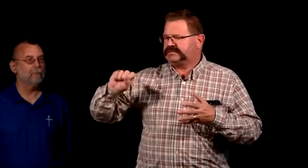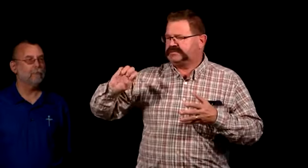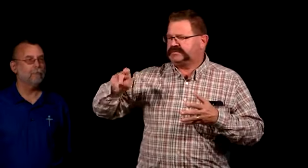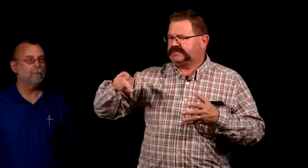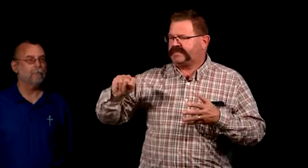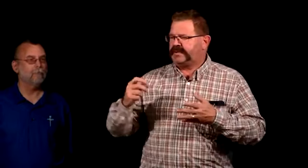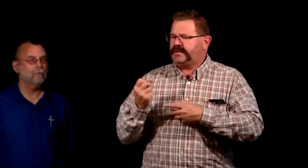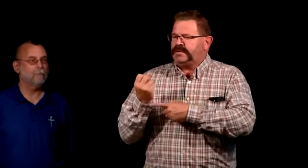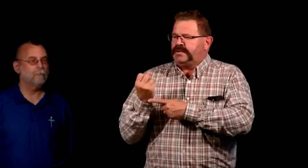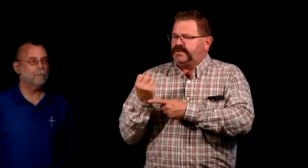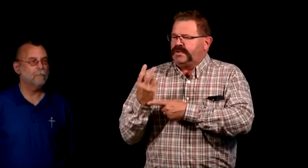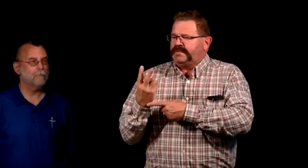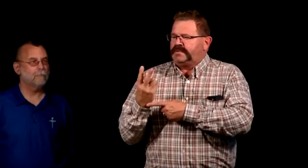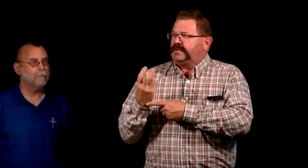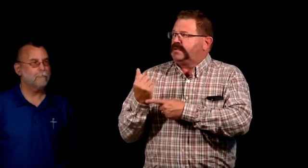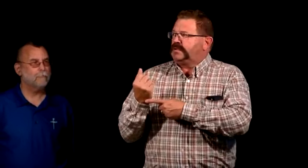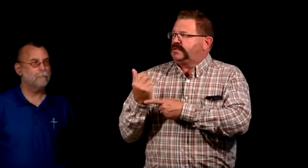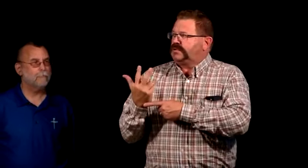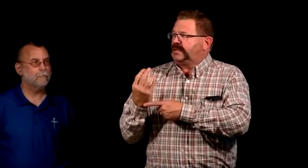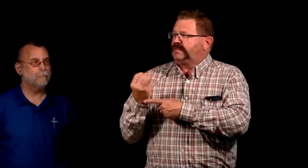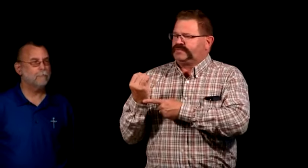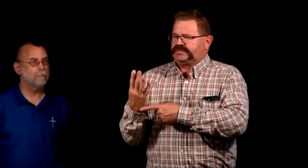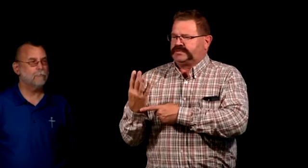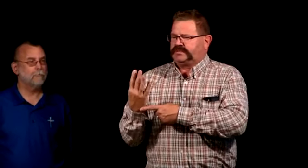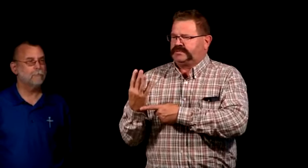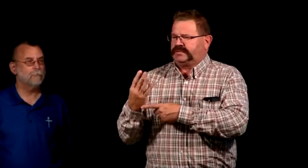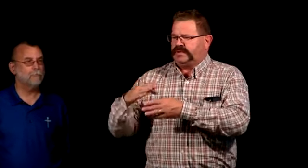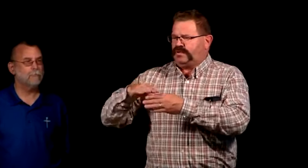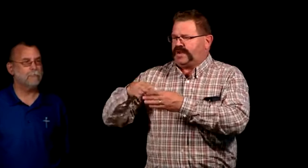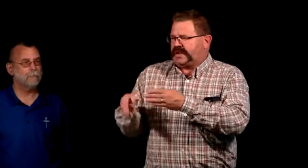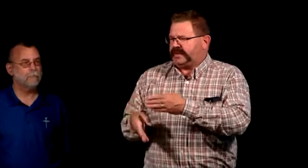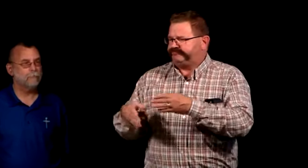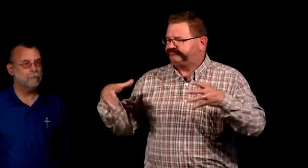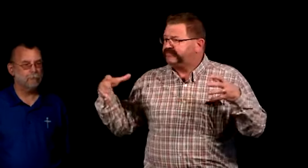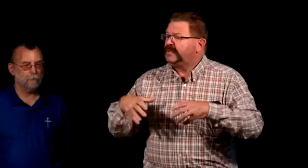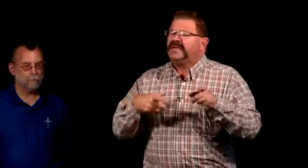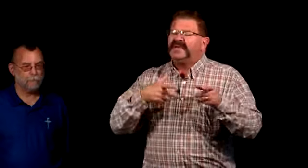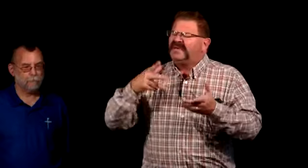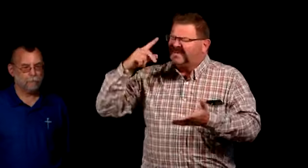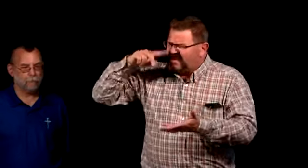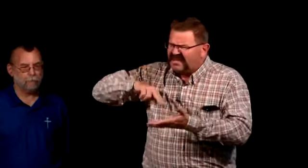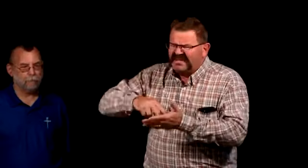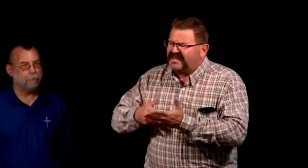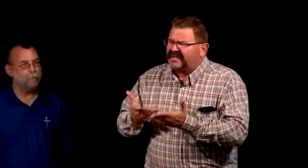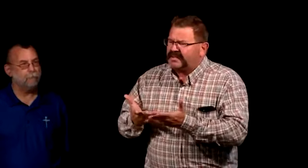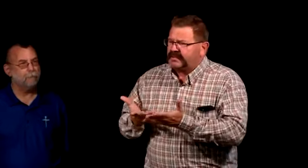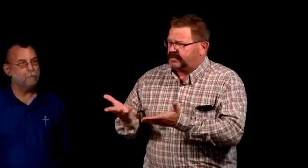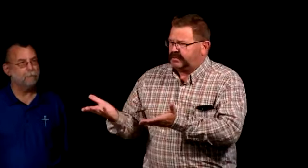in Oklahoma, September 12th, 13th, and 14th, so it'll be a weekend.